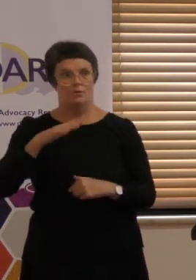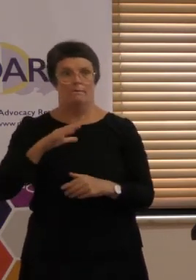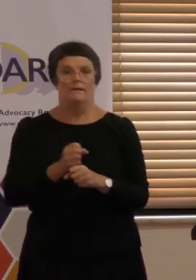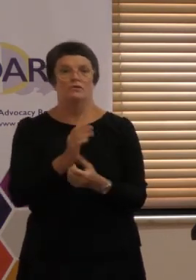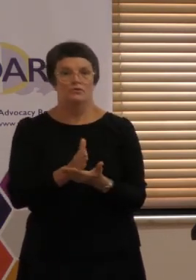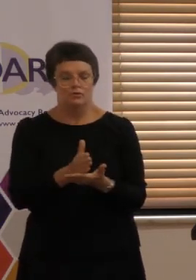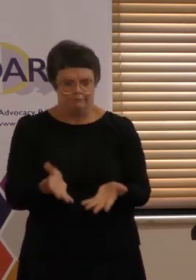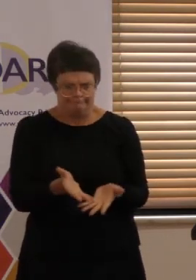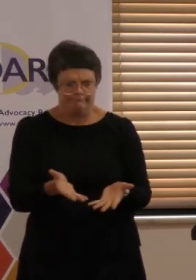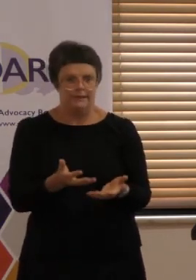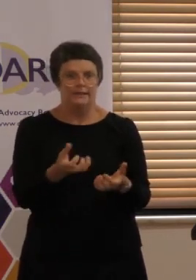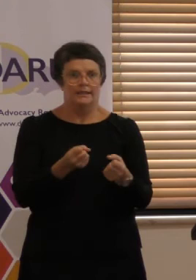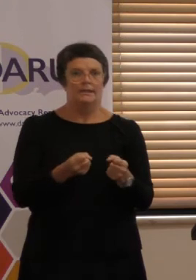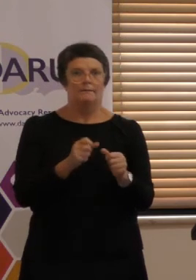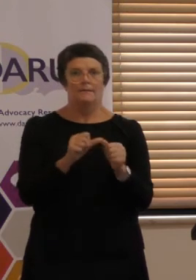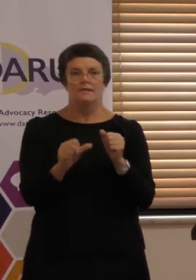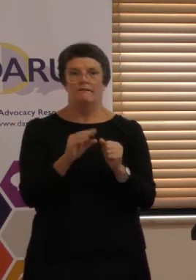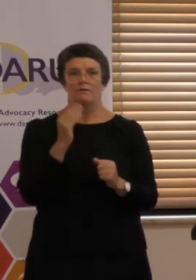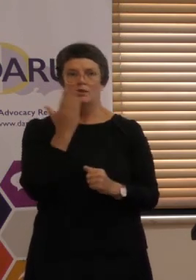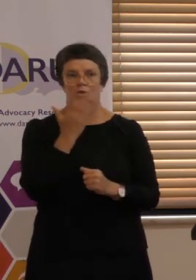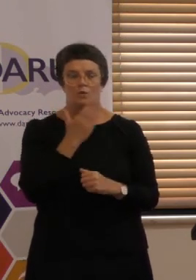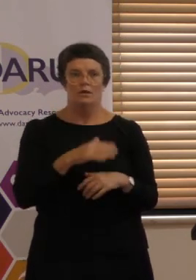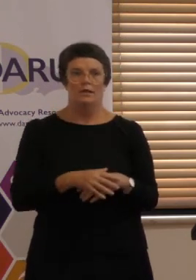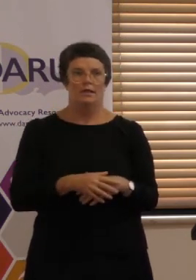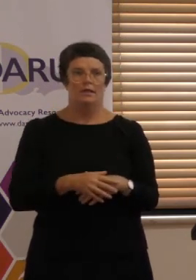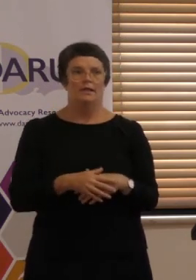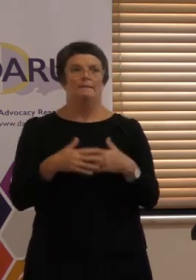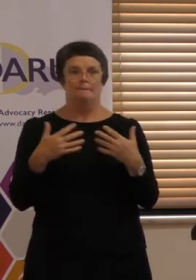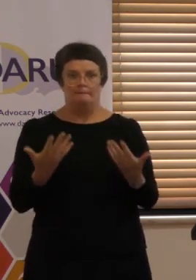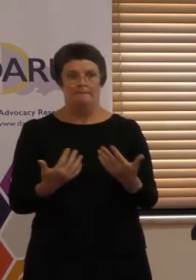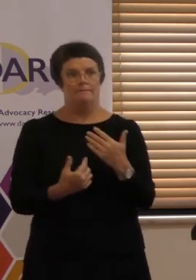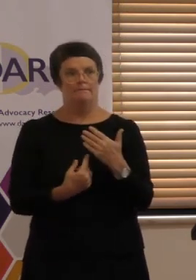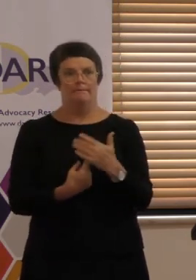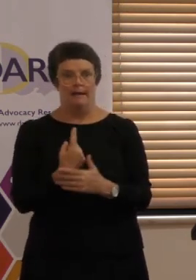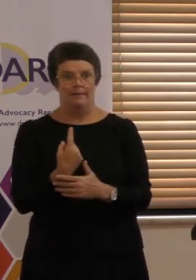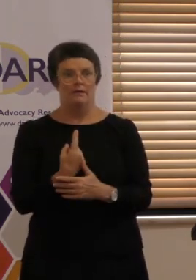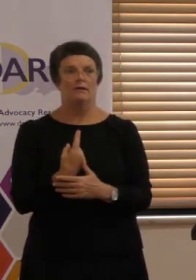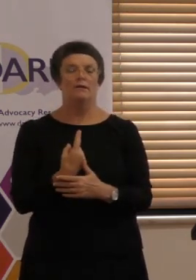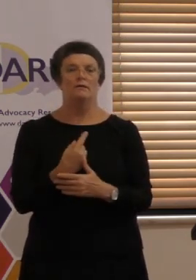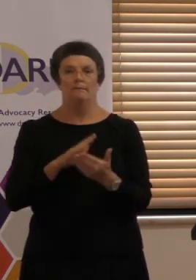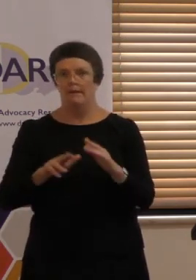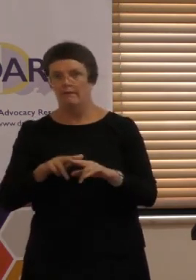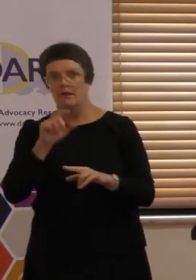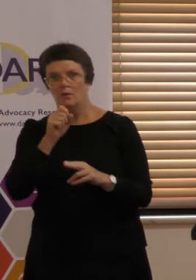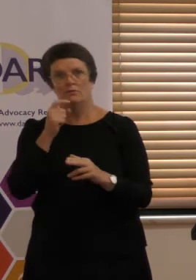at school. And so often parents are very, very supportive of trying to